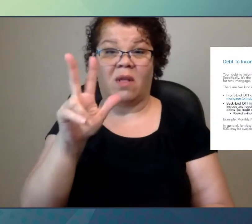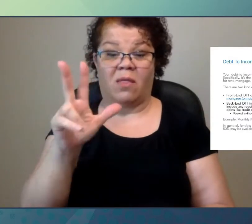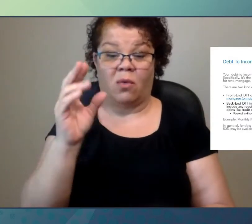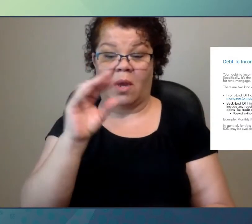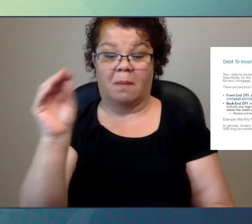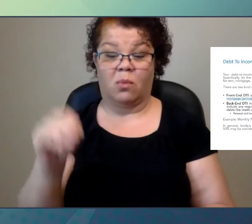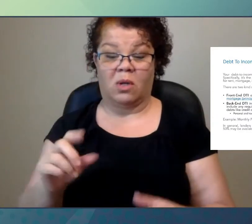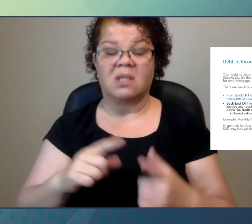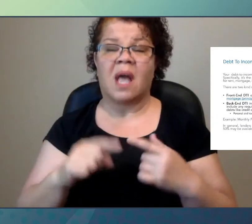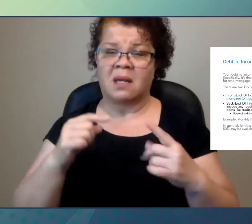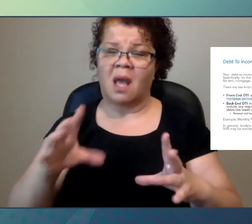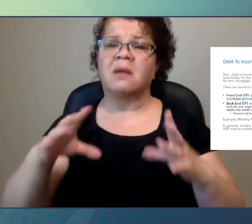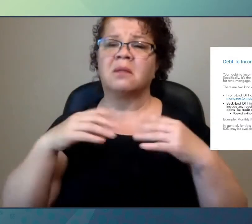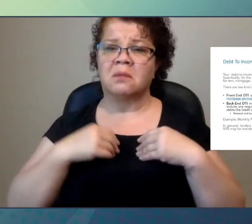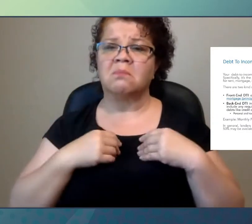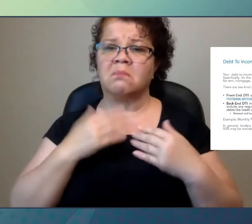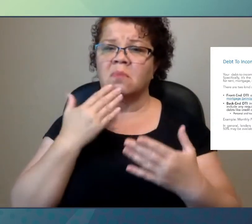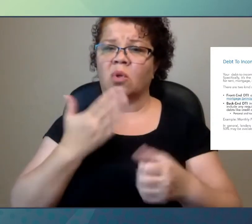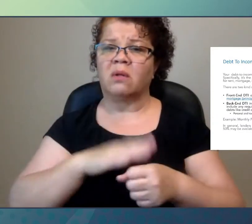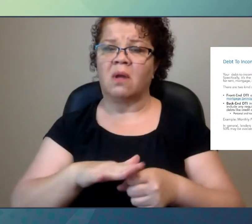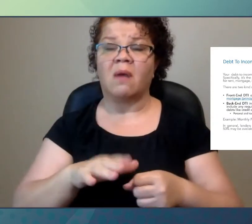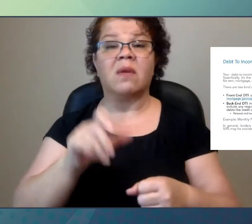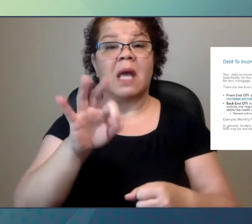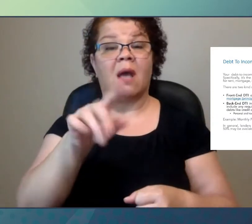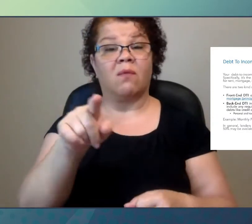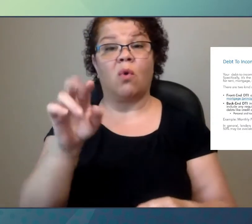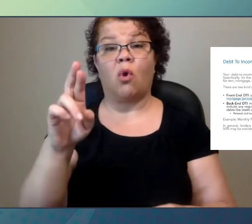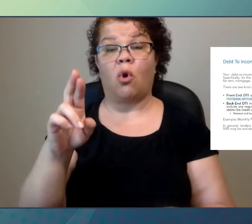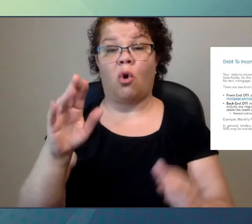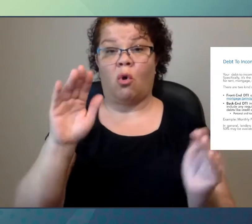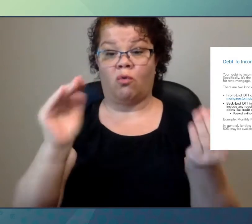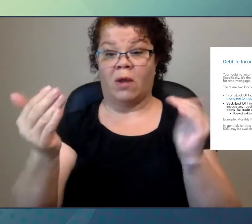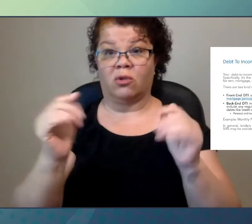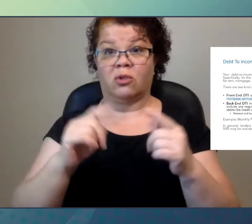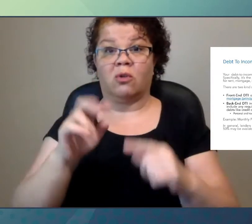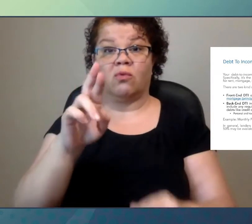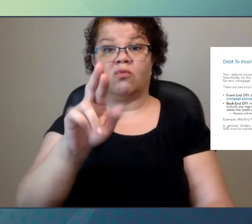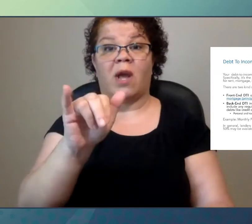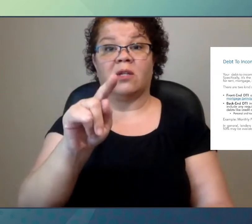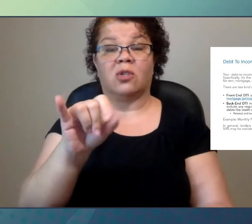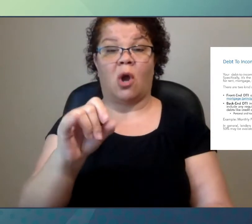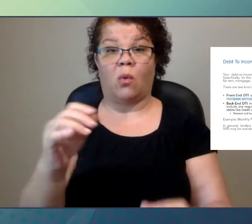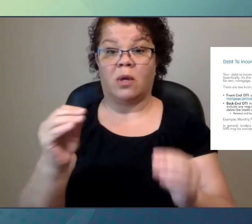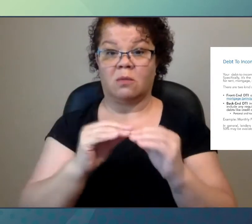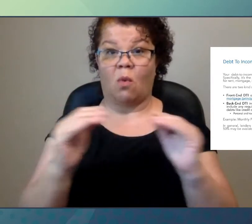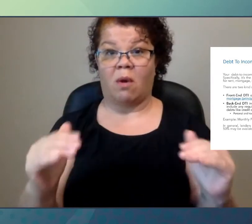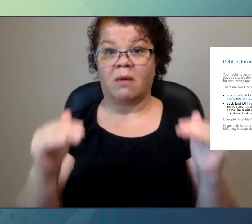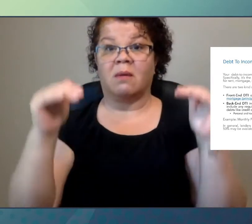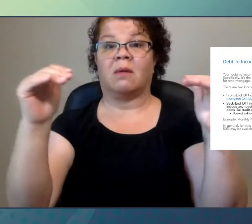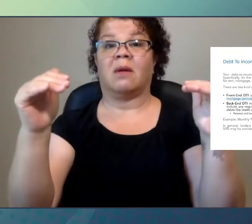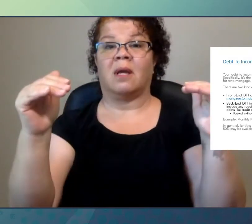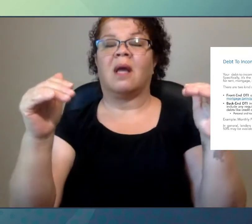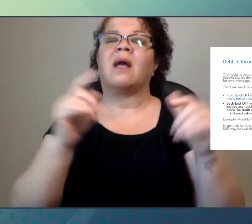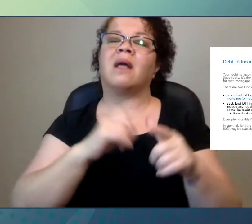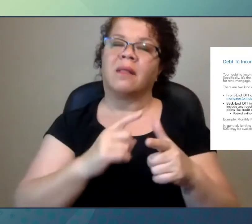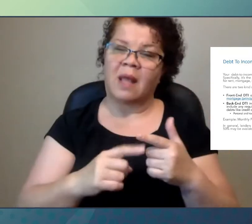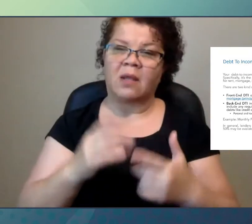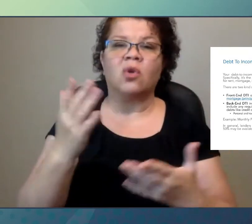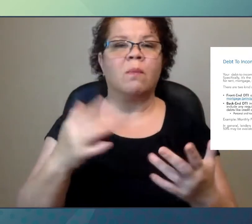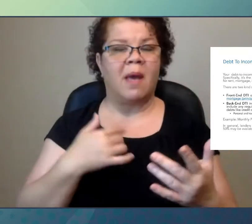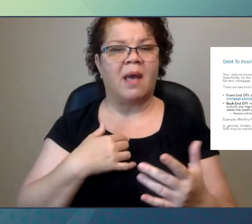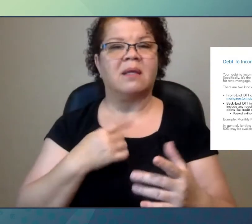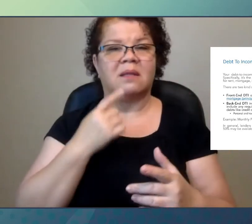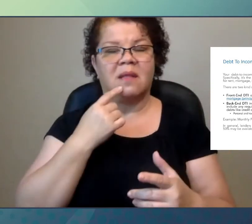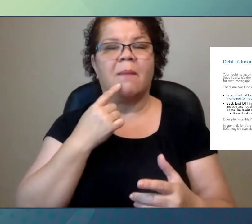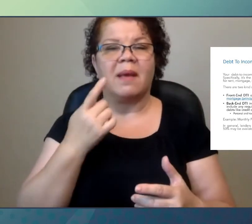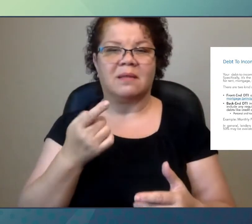acceptable qualifying ratio. If your ratio is higher than that, that may not, you may receive a decline on